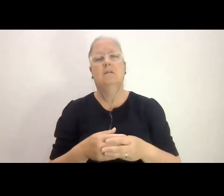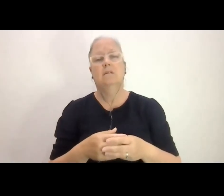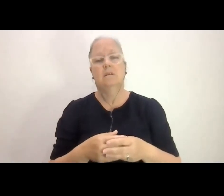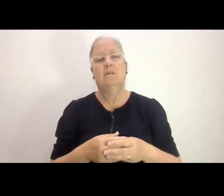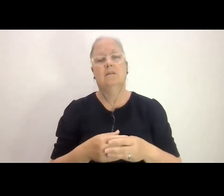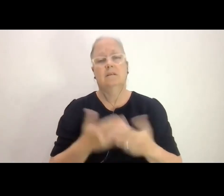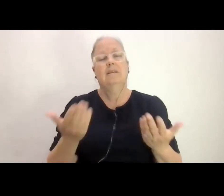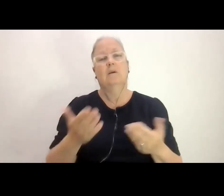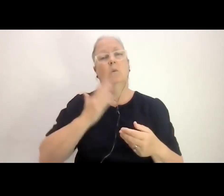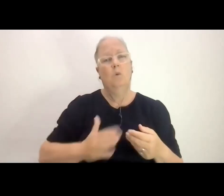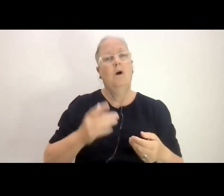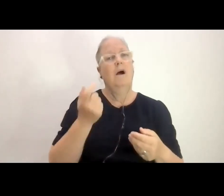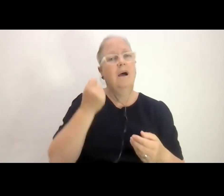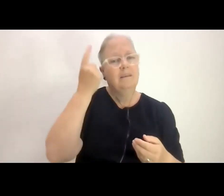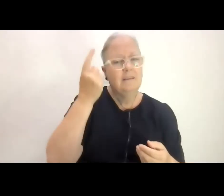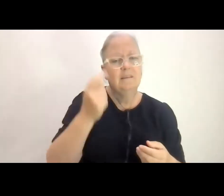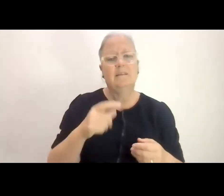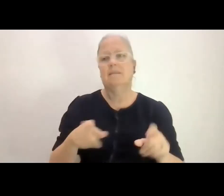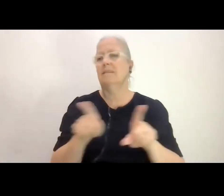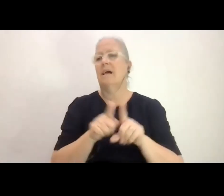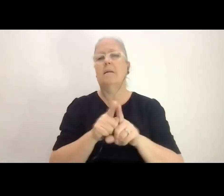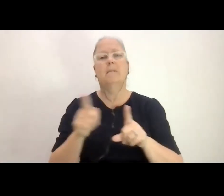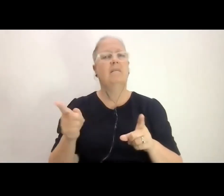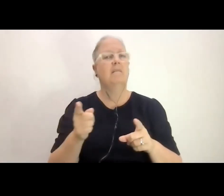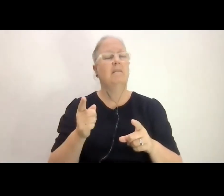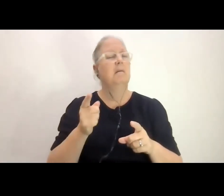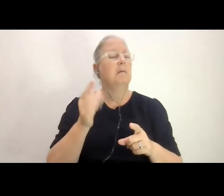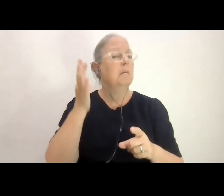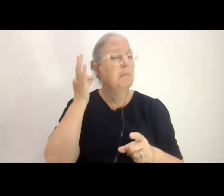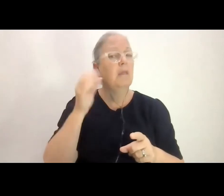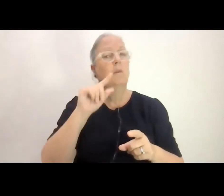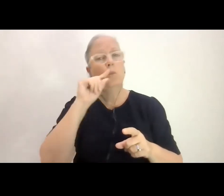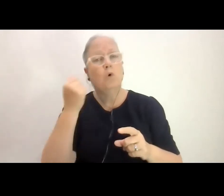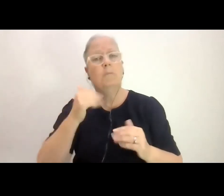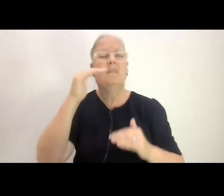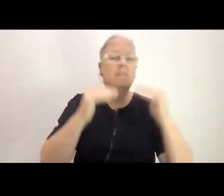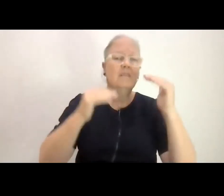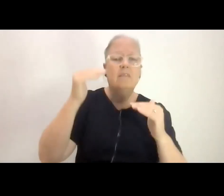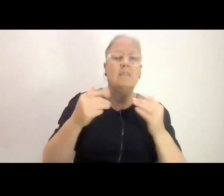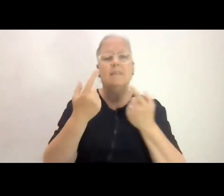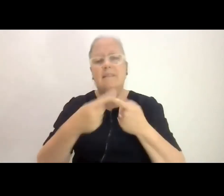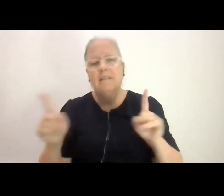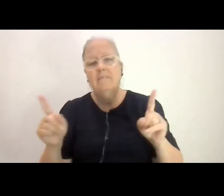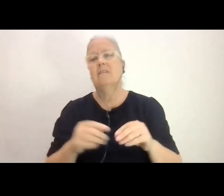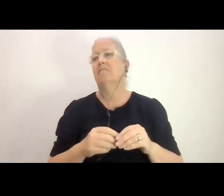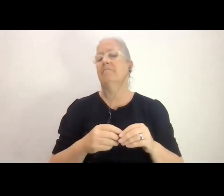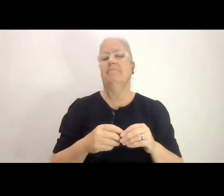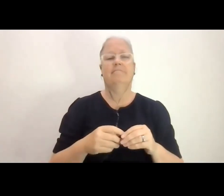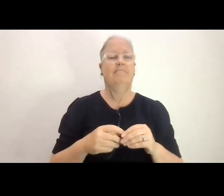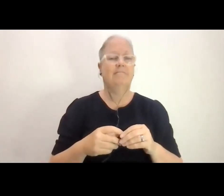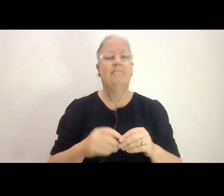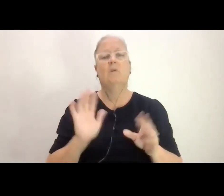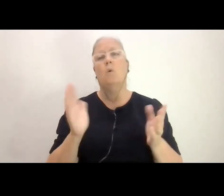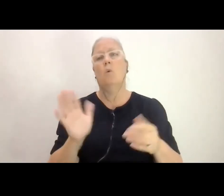understand people of gender, people who use drugs, people using identification indicating their low social economic